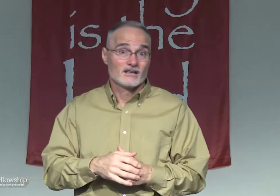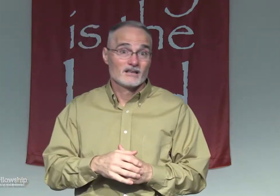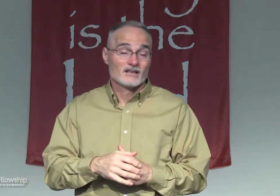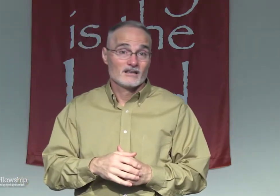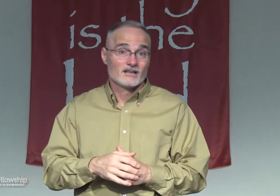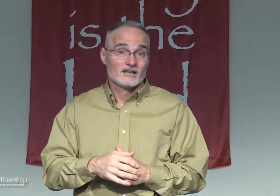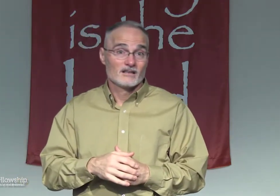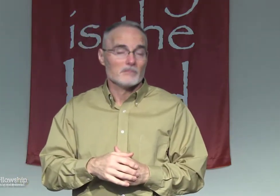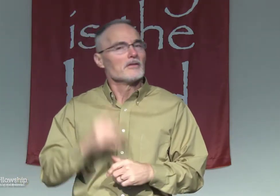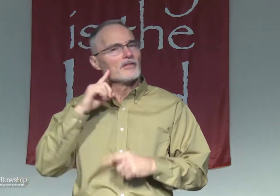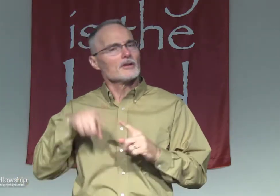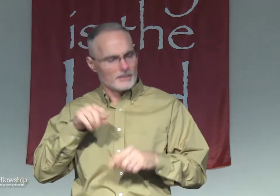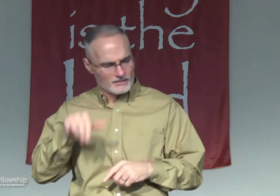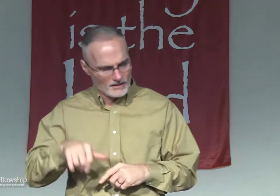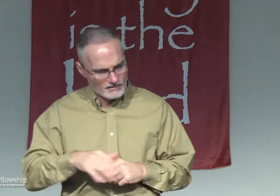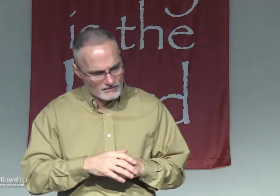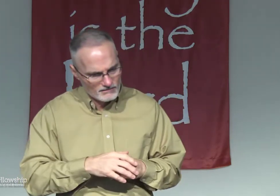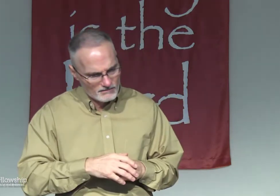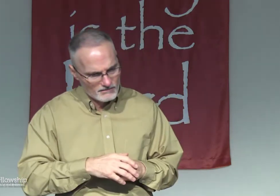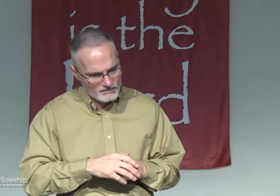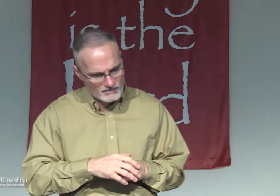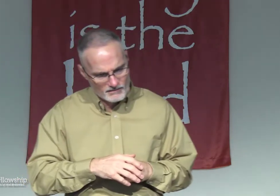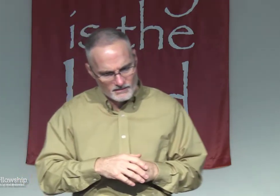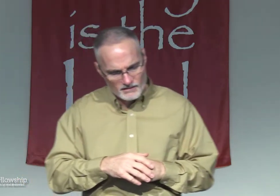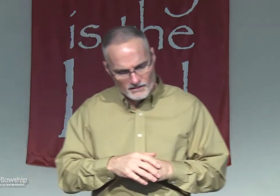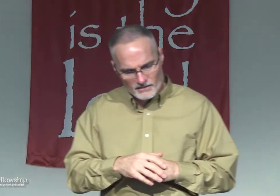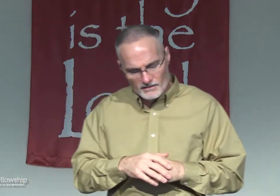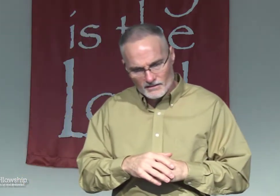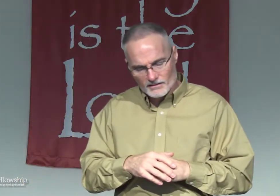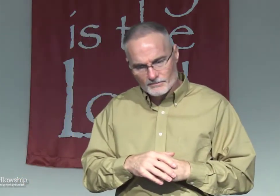still, loving and serving is not easy, right? Think about that.